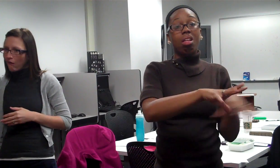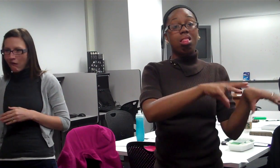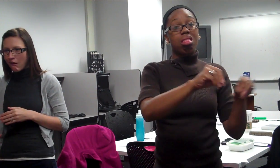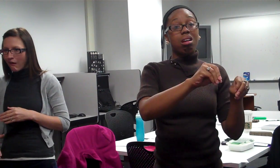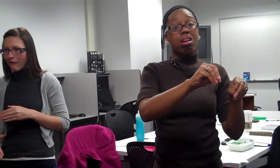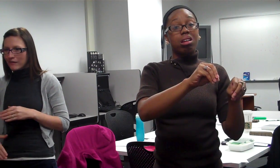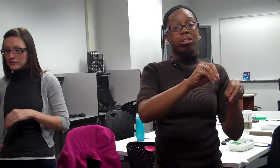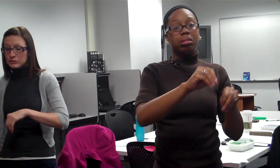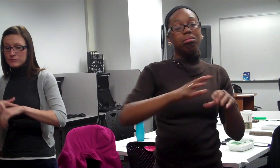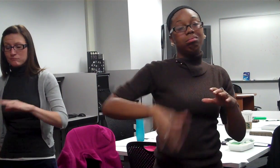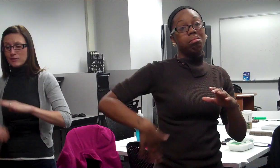9 o'clock.